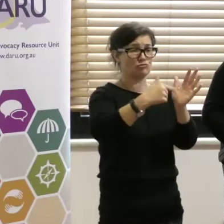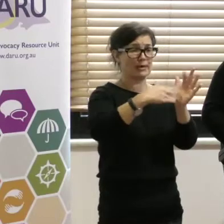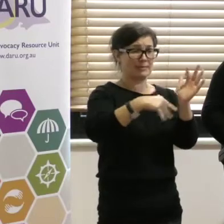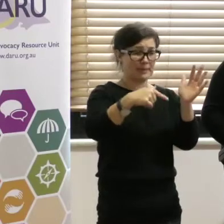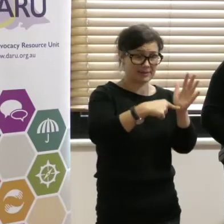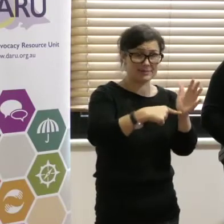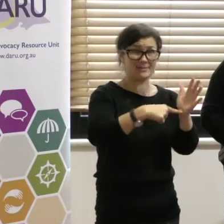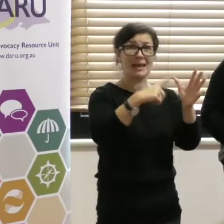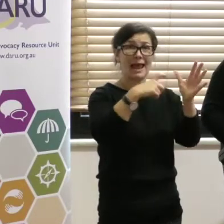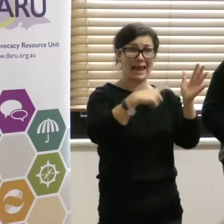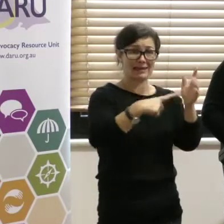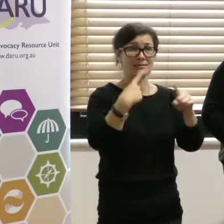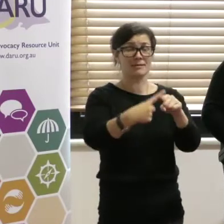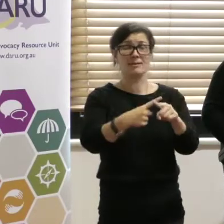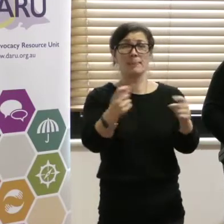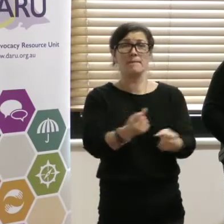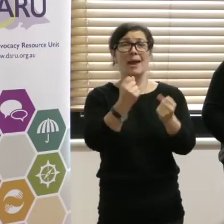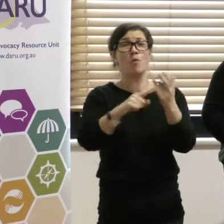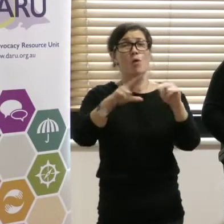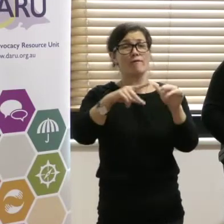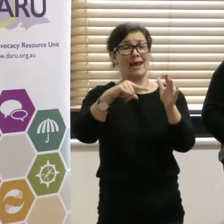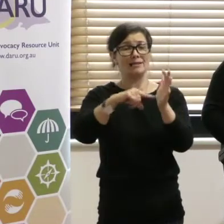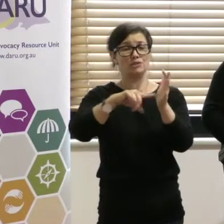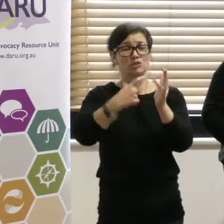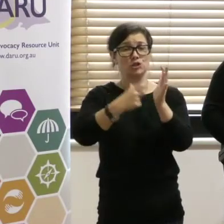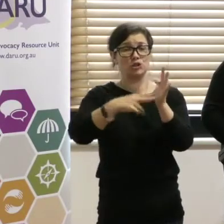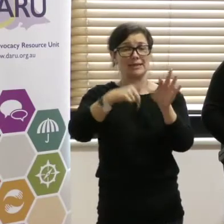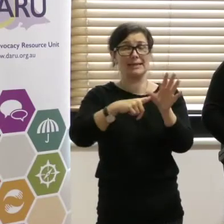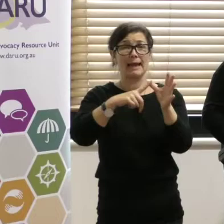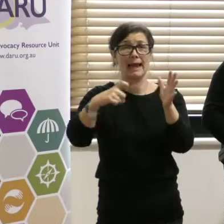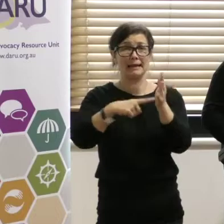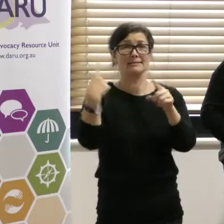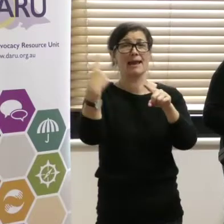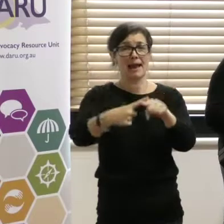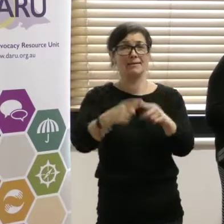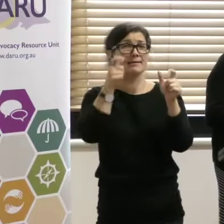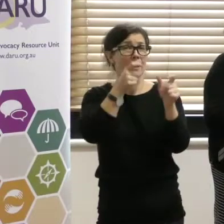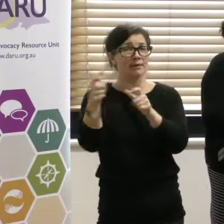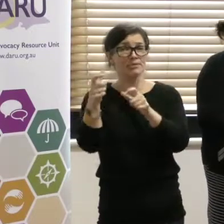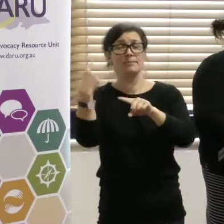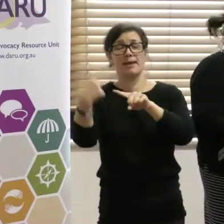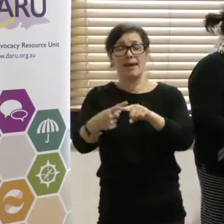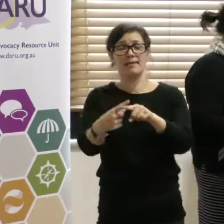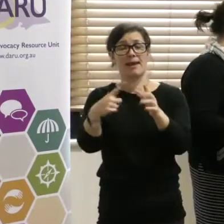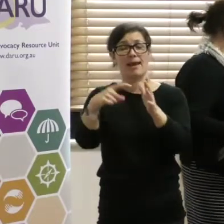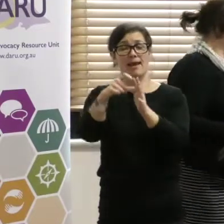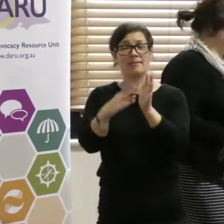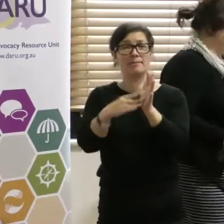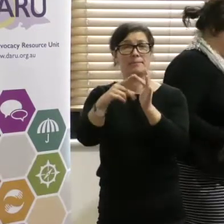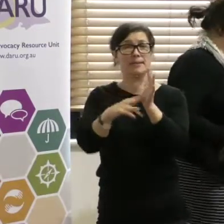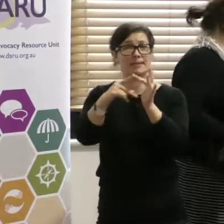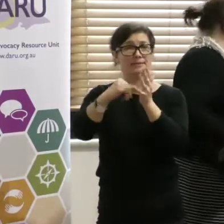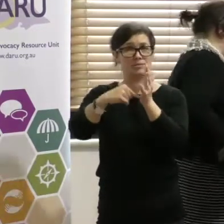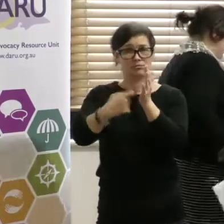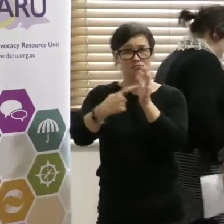of Attorney Act, and flag changes to the Guardianship and Administration Act. Welcome.